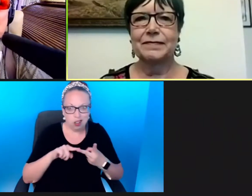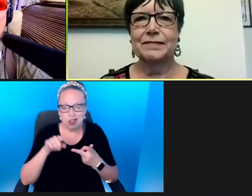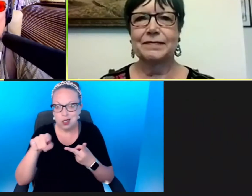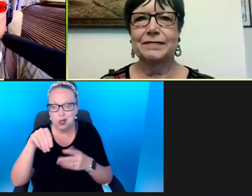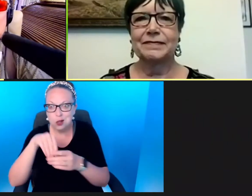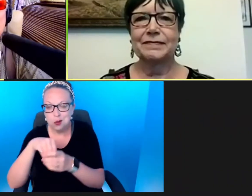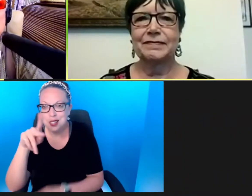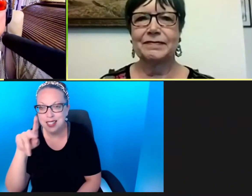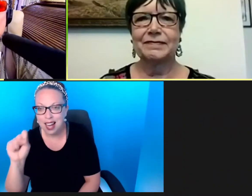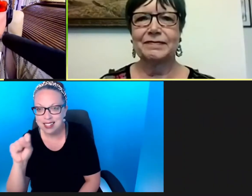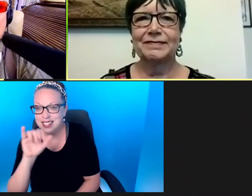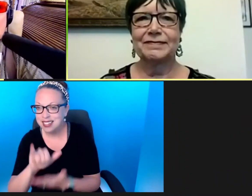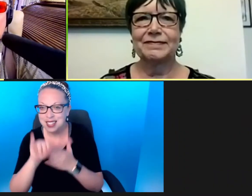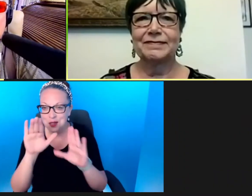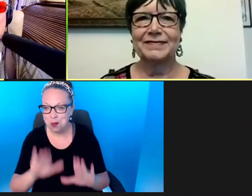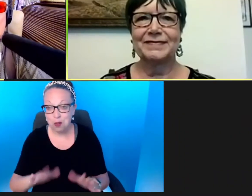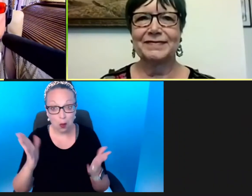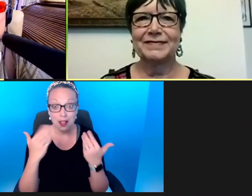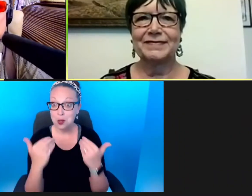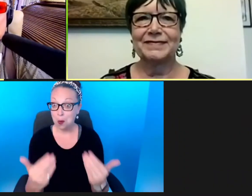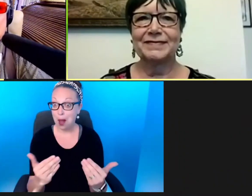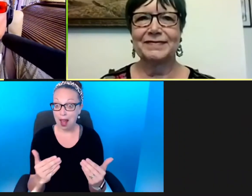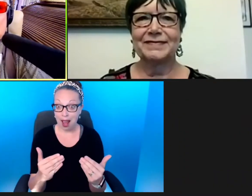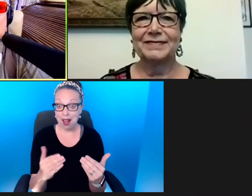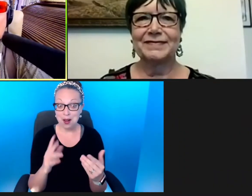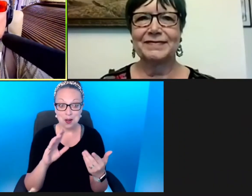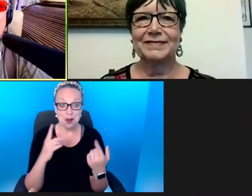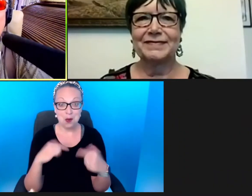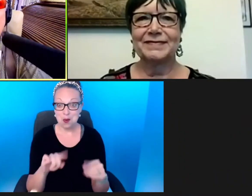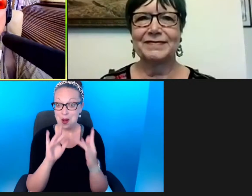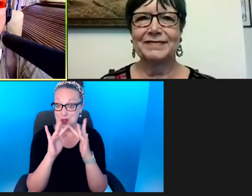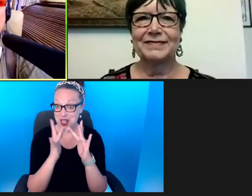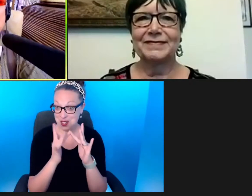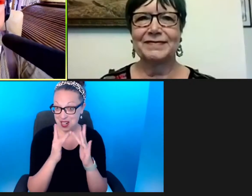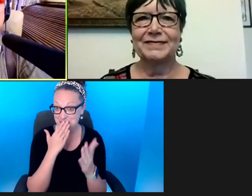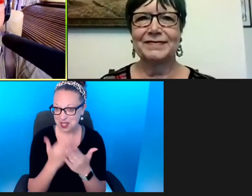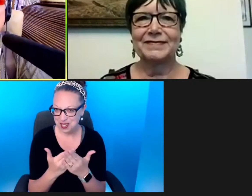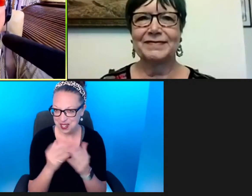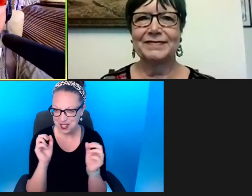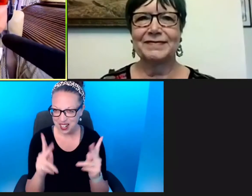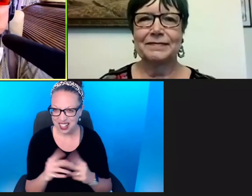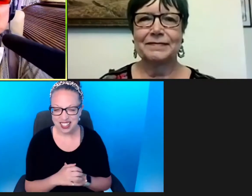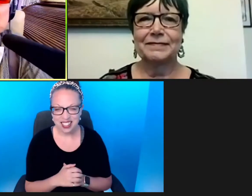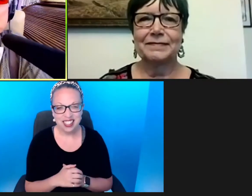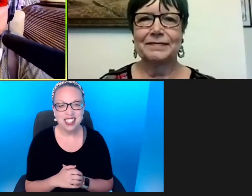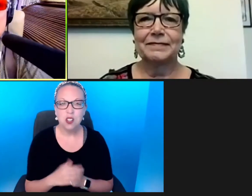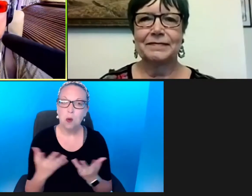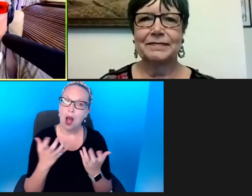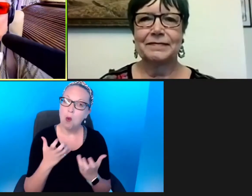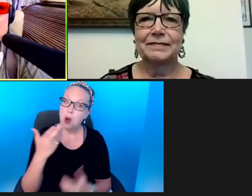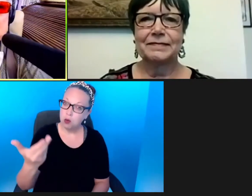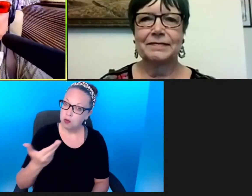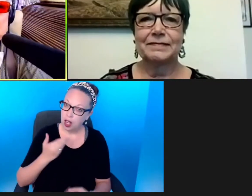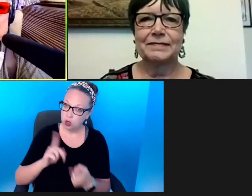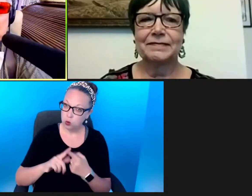Kansas. Well, let's get right to it while our connection is good. Marnette, I wanted you to be on the show for two reasons. First of